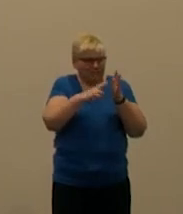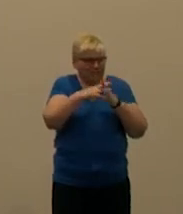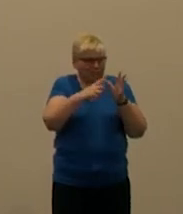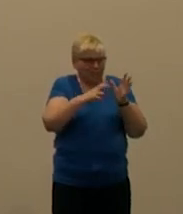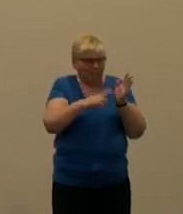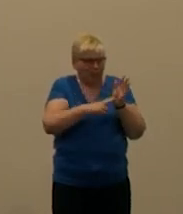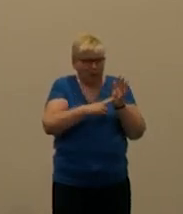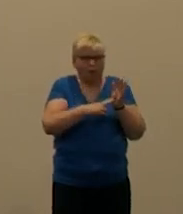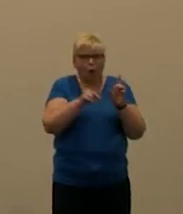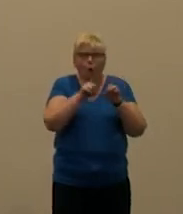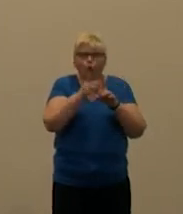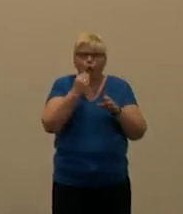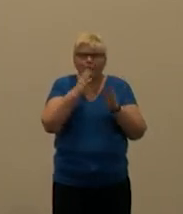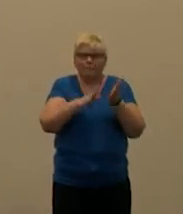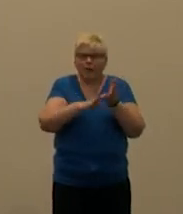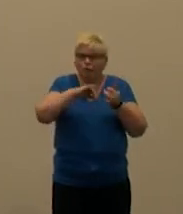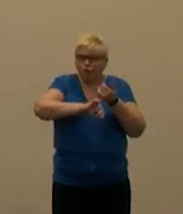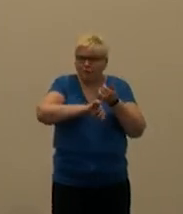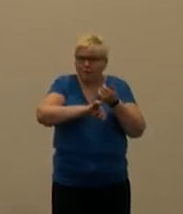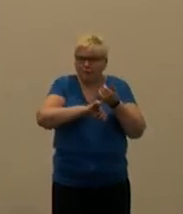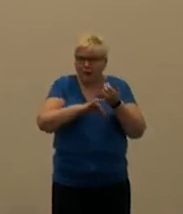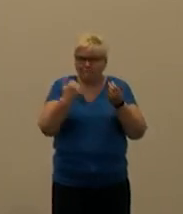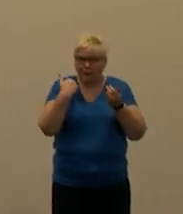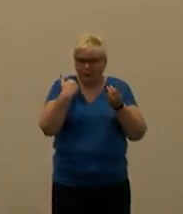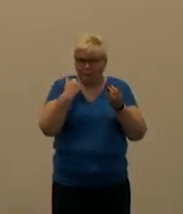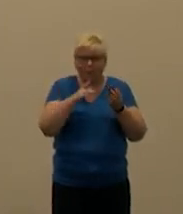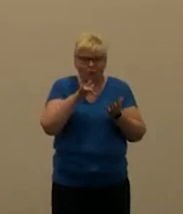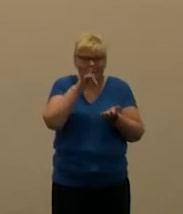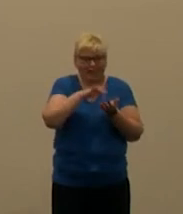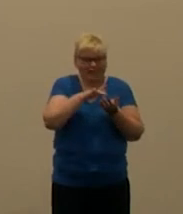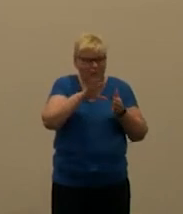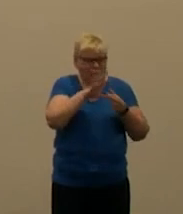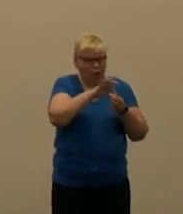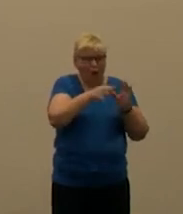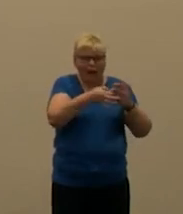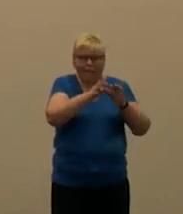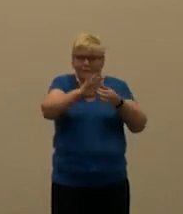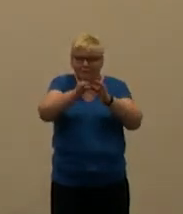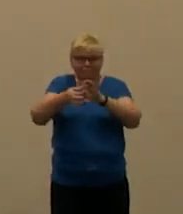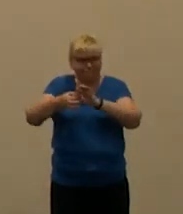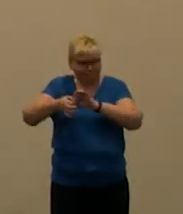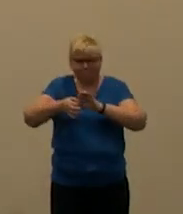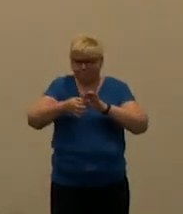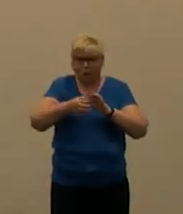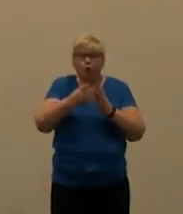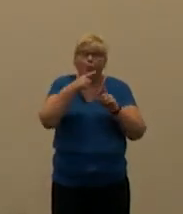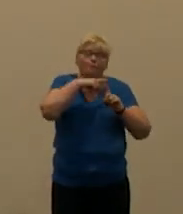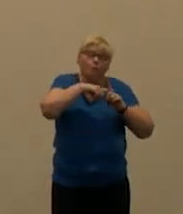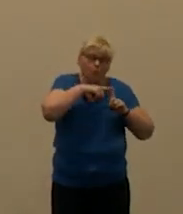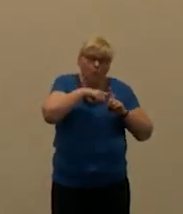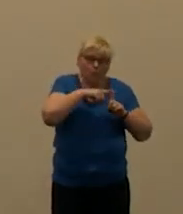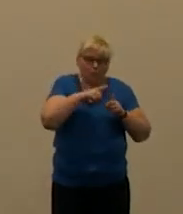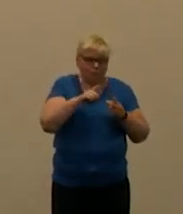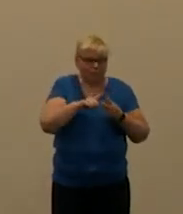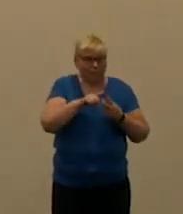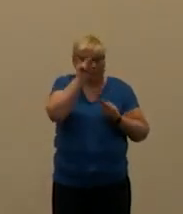also using the Microsoft backbone for the interconnect between the regions. So the pros here are it's